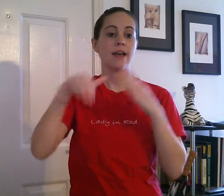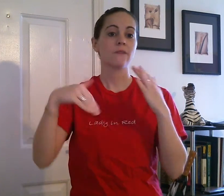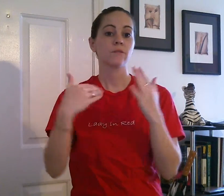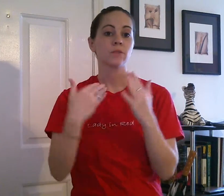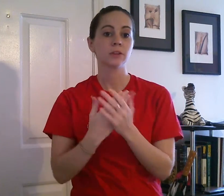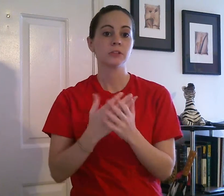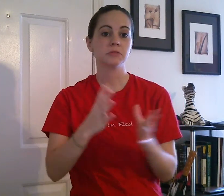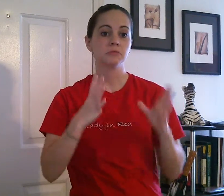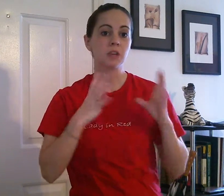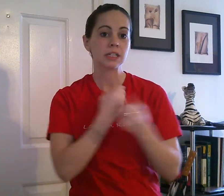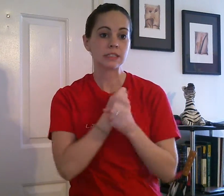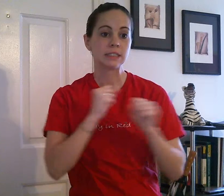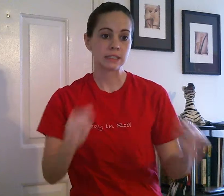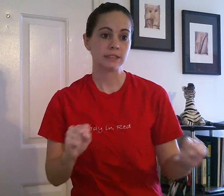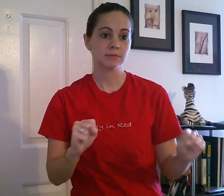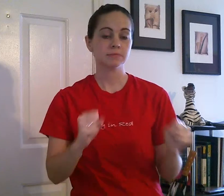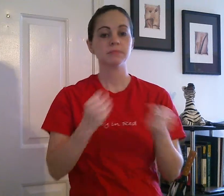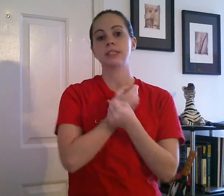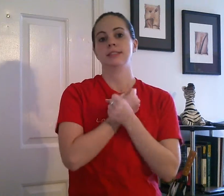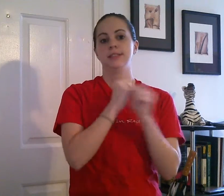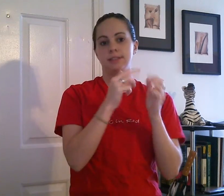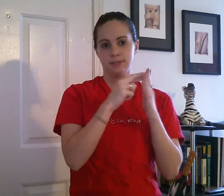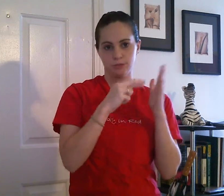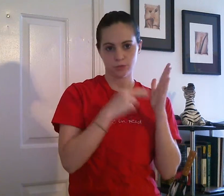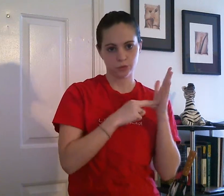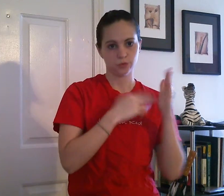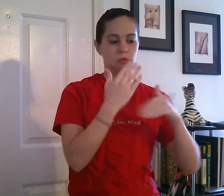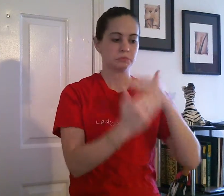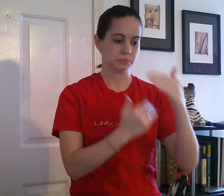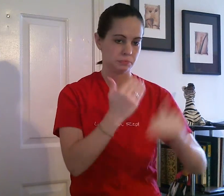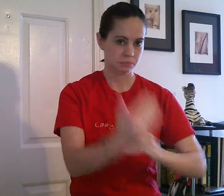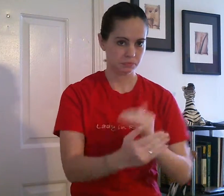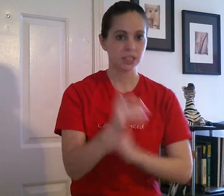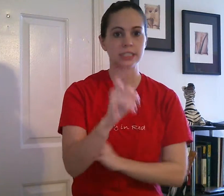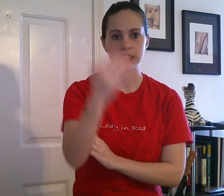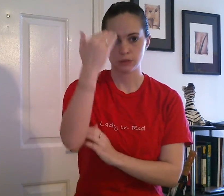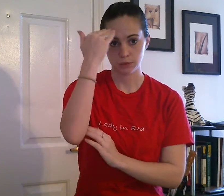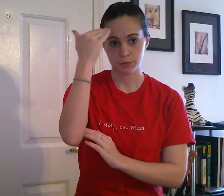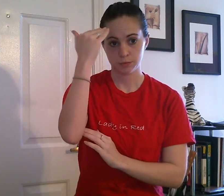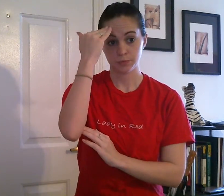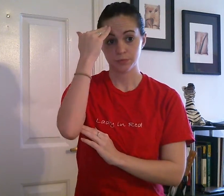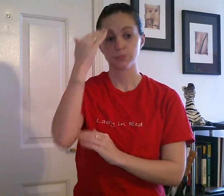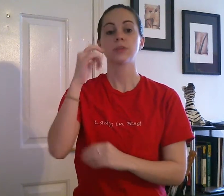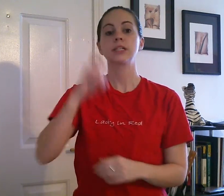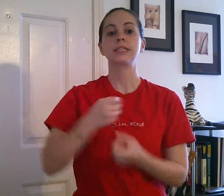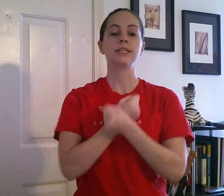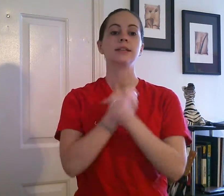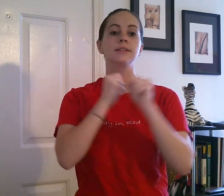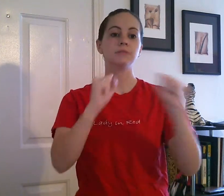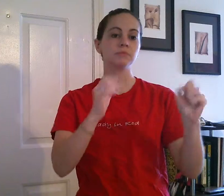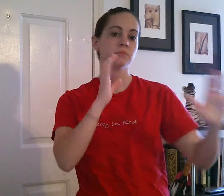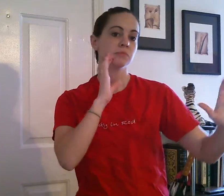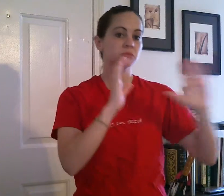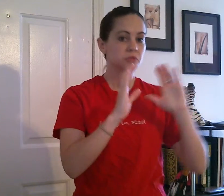safety rules and procedures. The aim is to develop a safety culture, communicating methods of work and